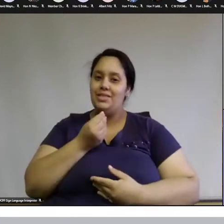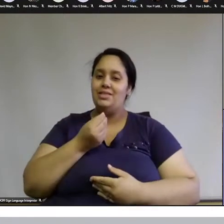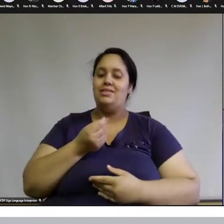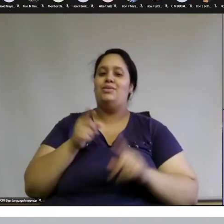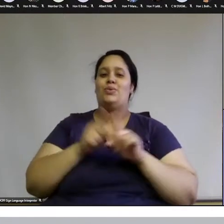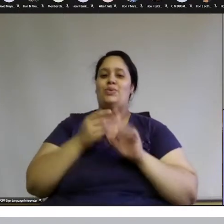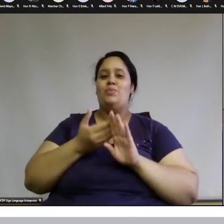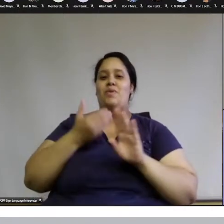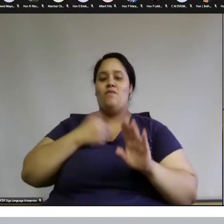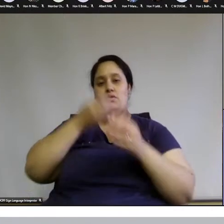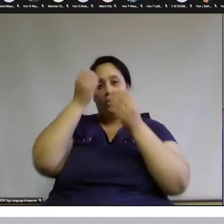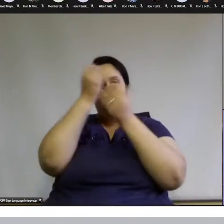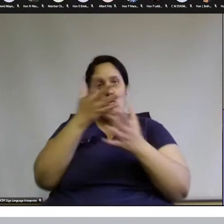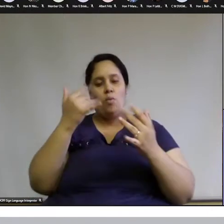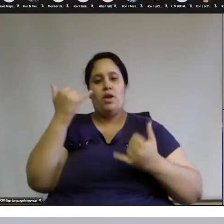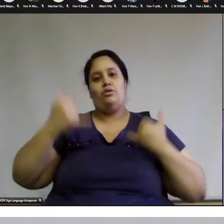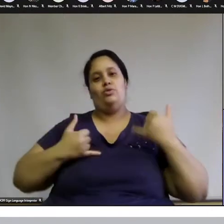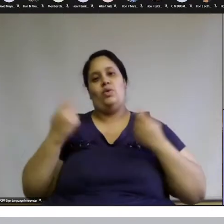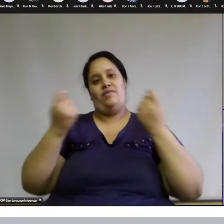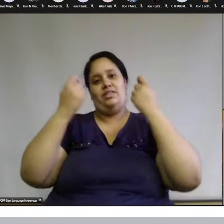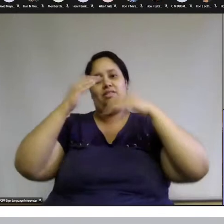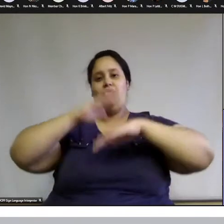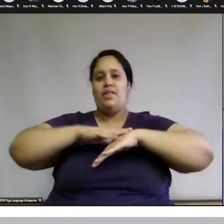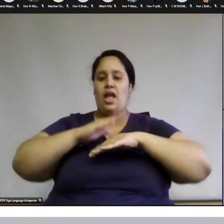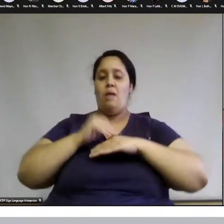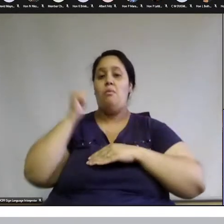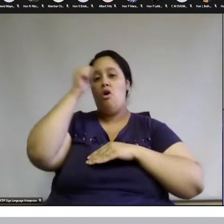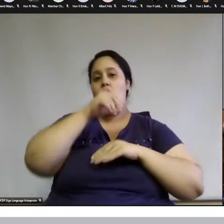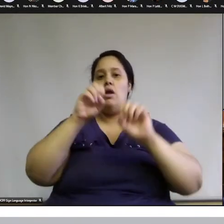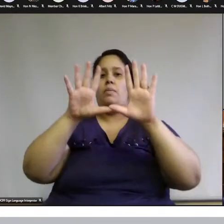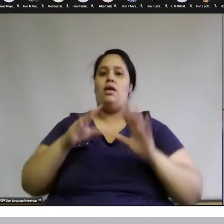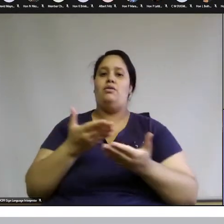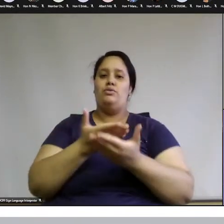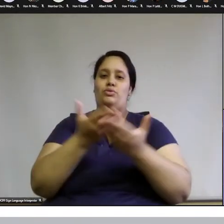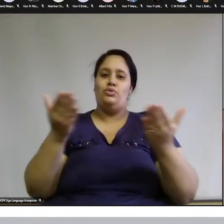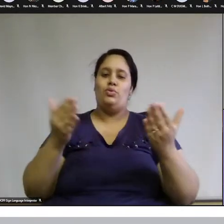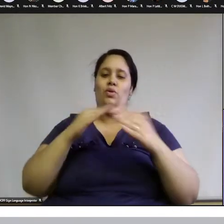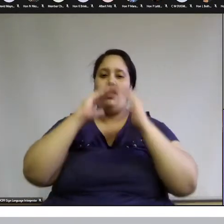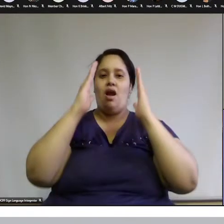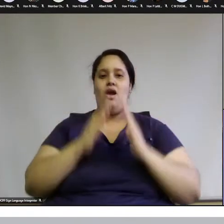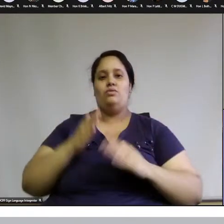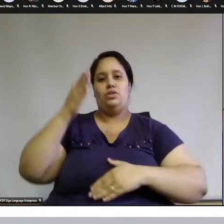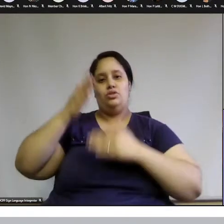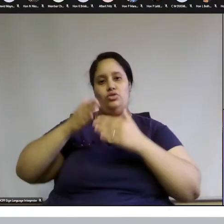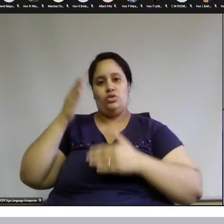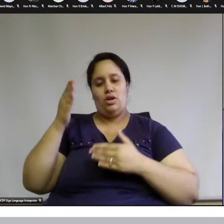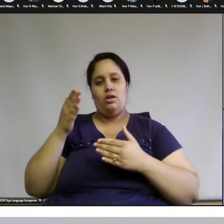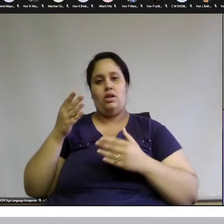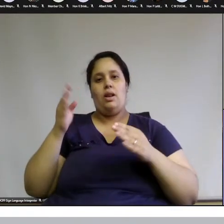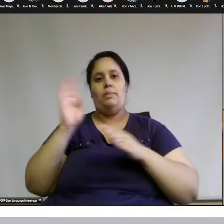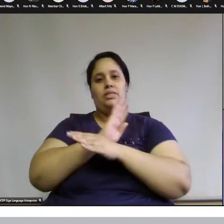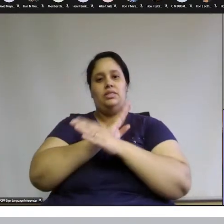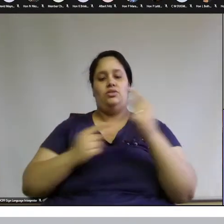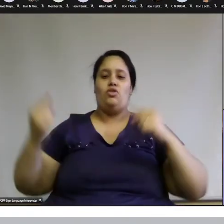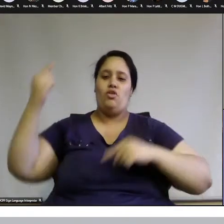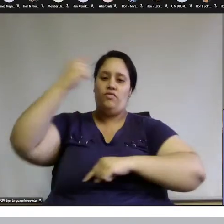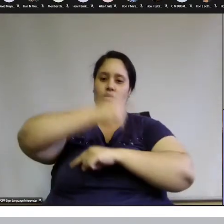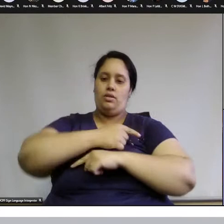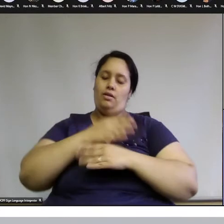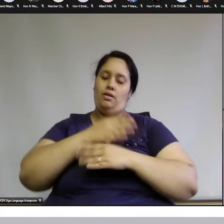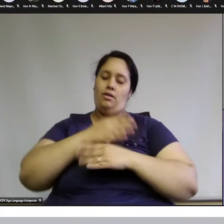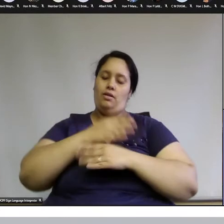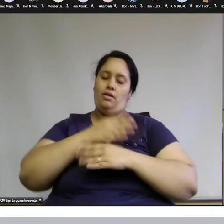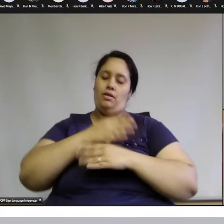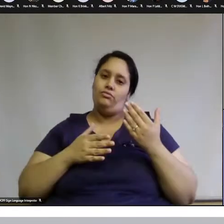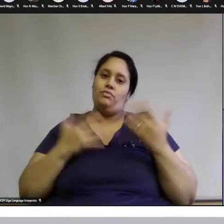advance and a joyous festive season. May God bless you all. The House is adjourned and the business of the day has come to an